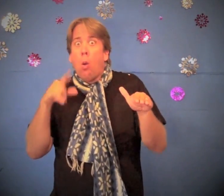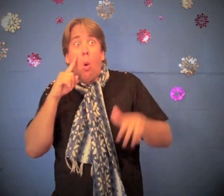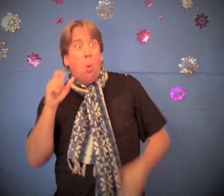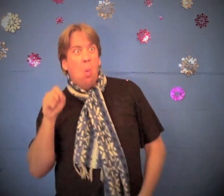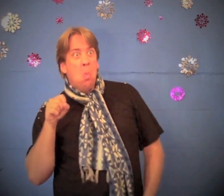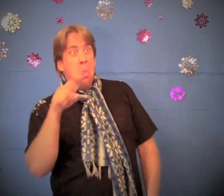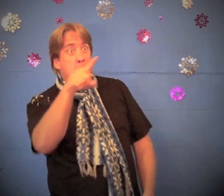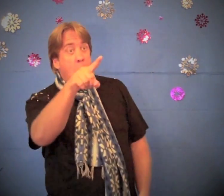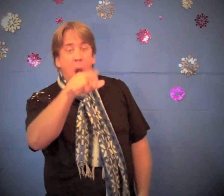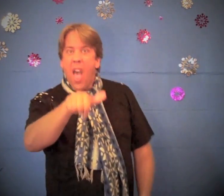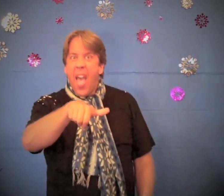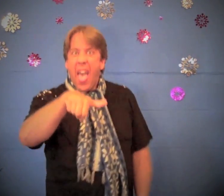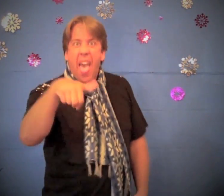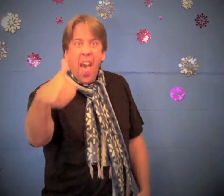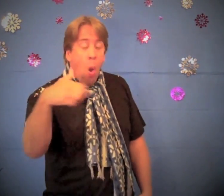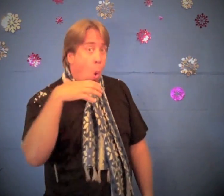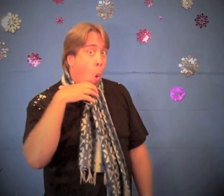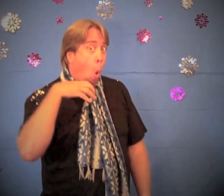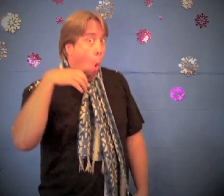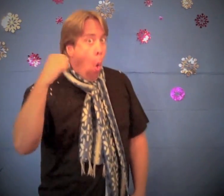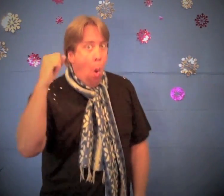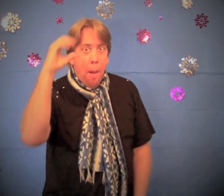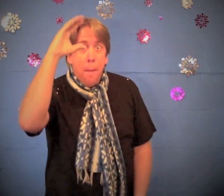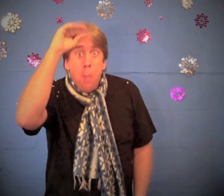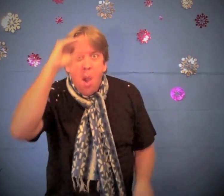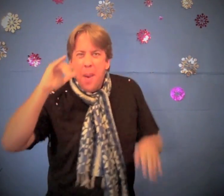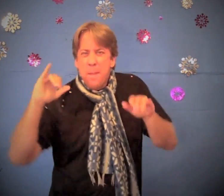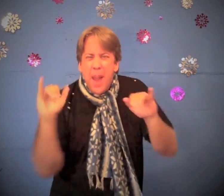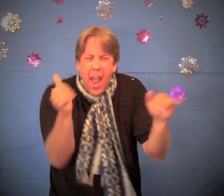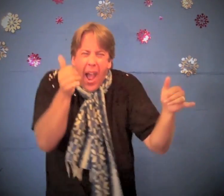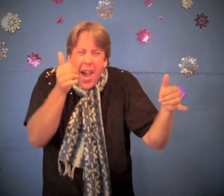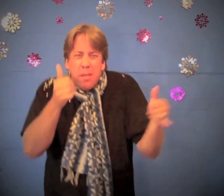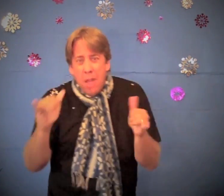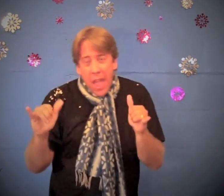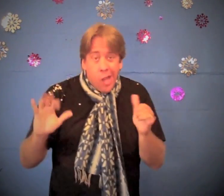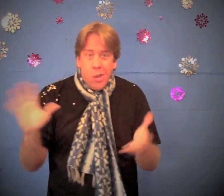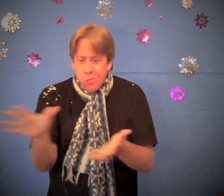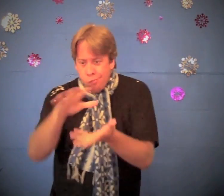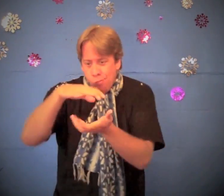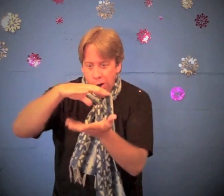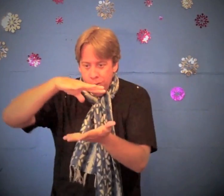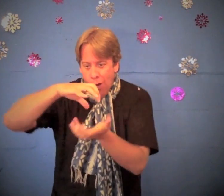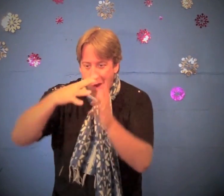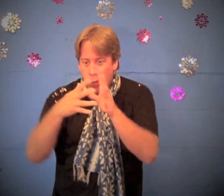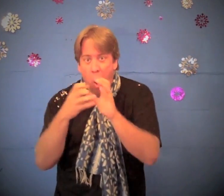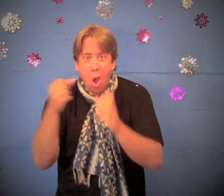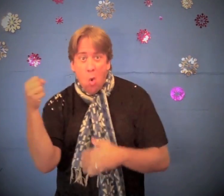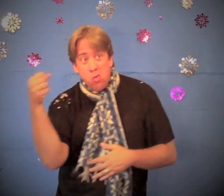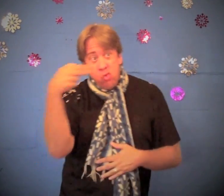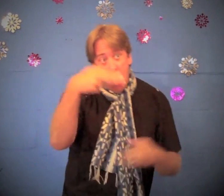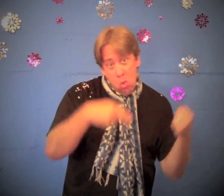He thought it would be fun to join the big boys in their snowball fight.